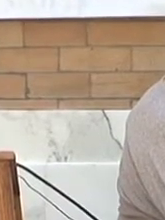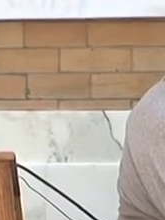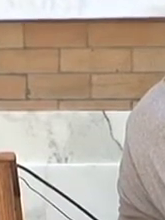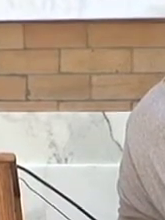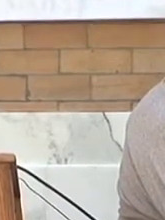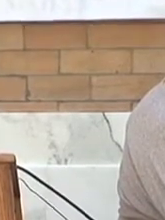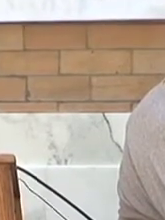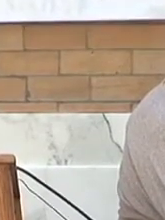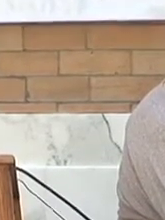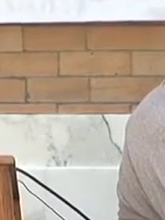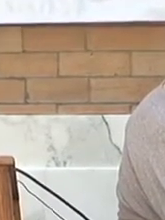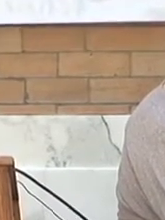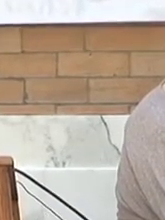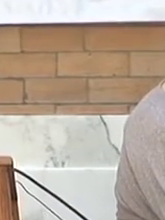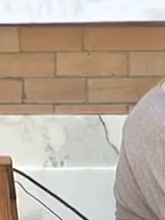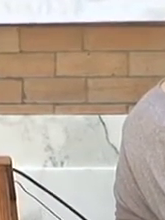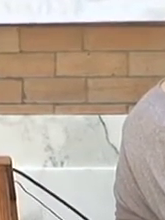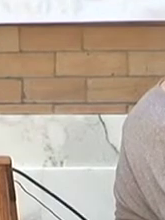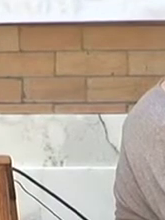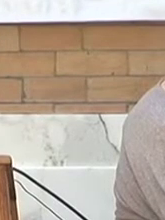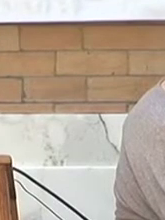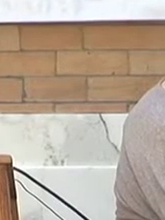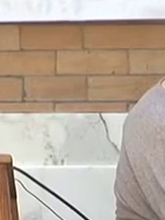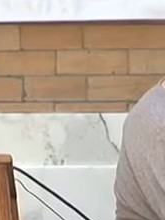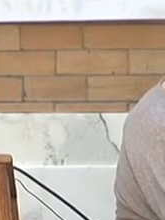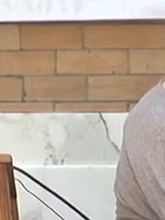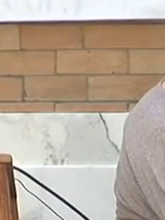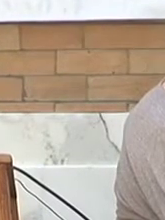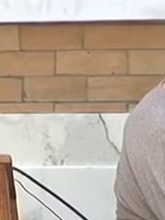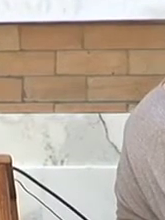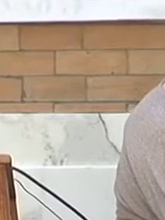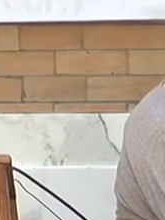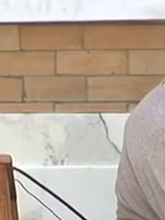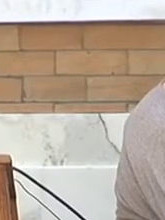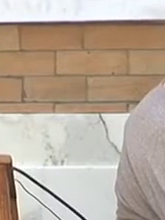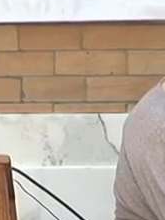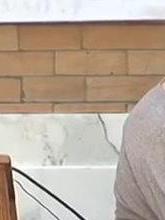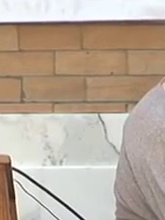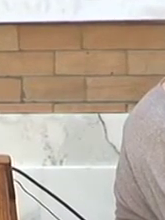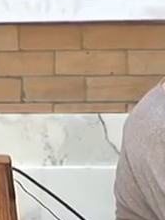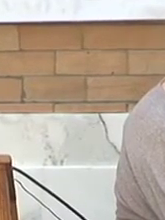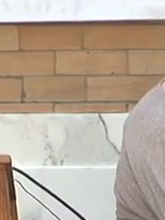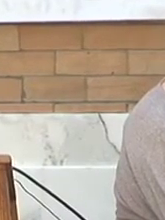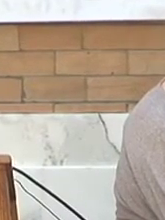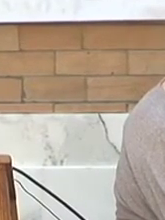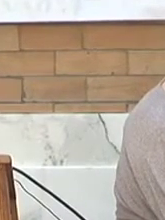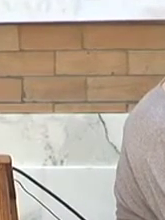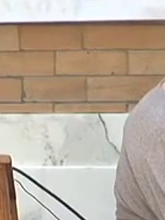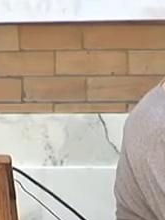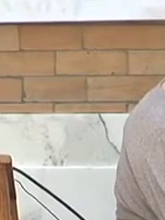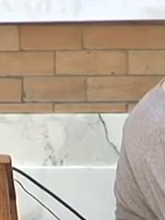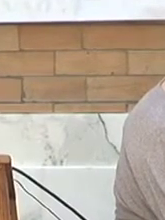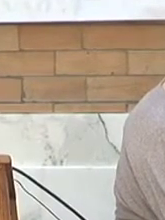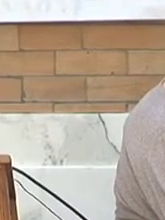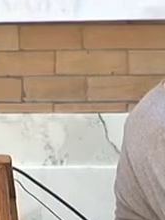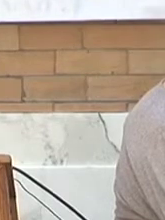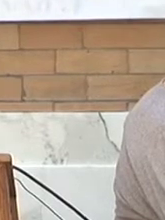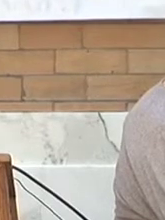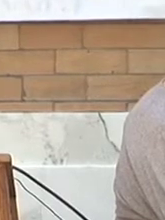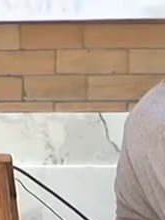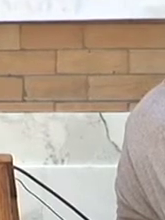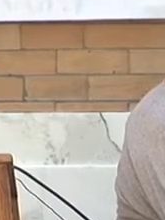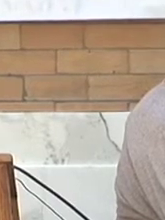and art classes, to go to all types of events out in the community,